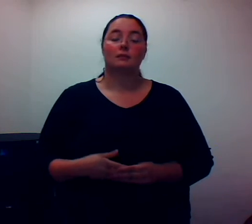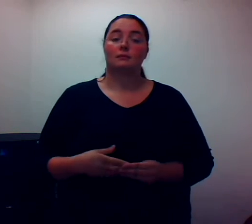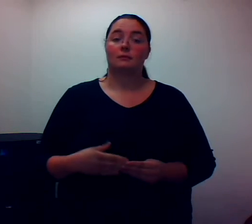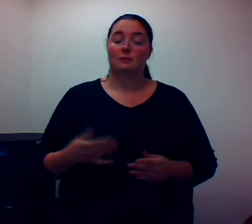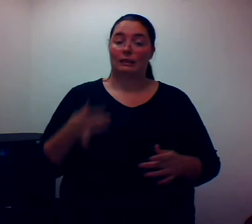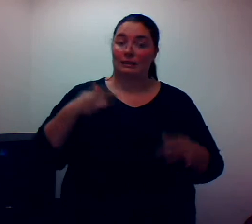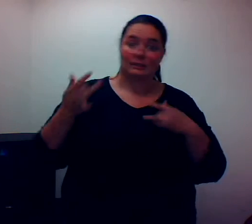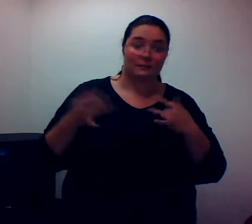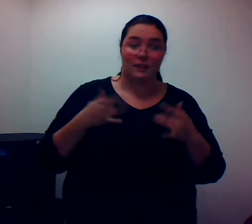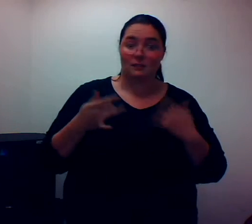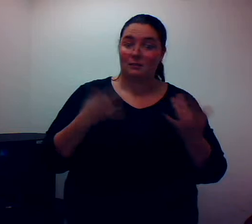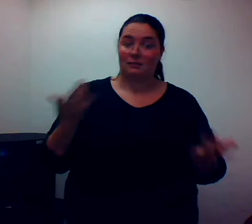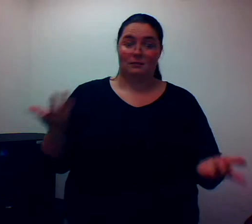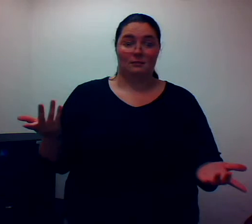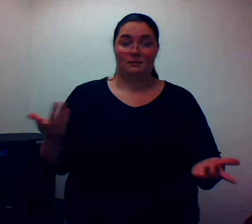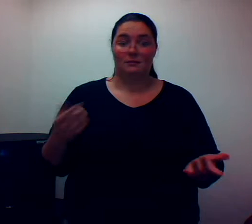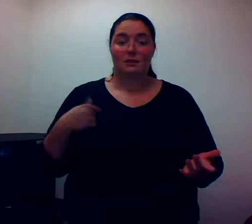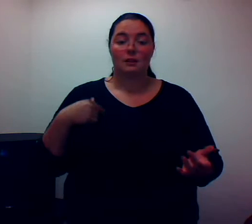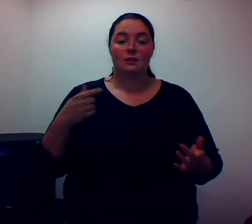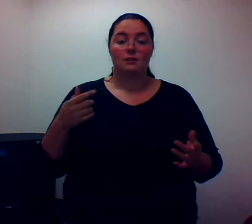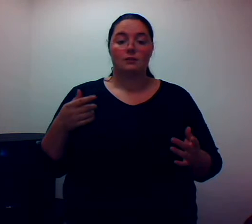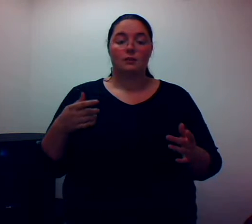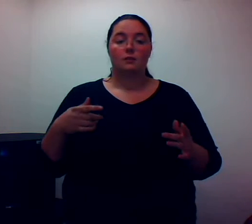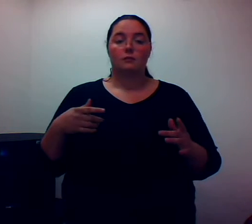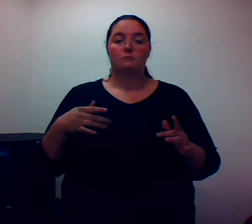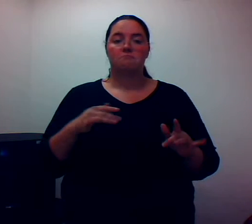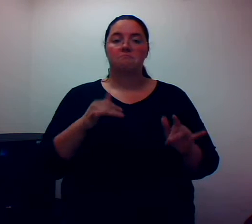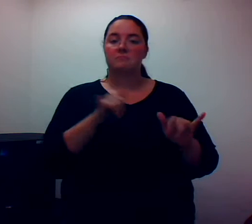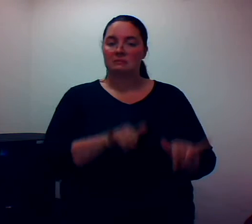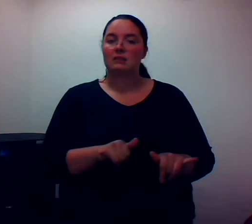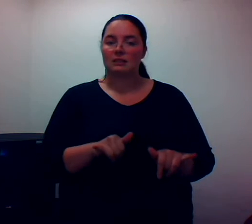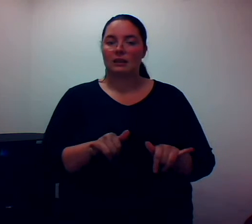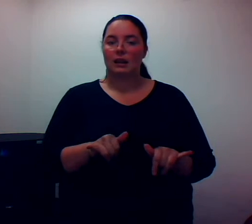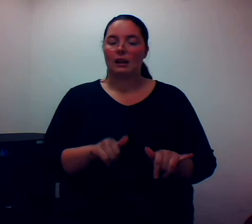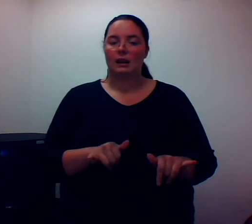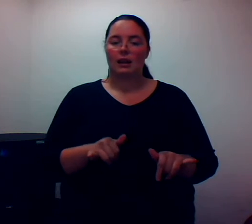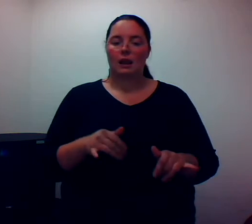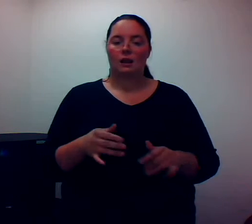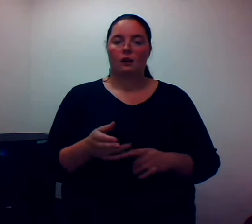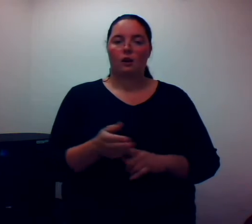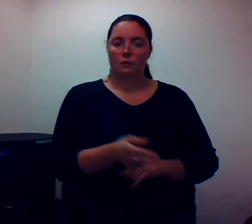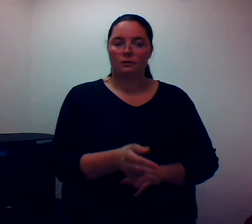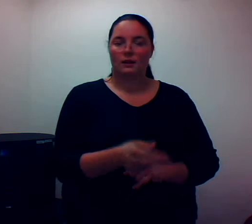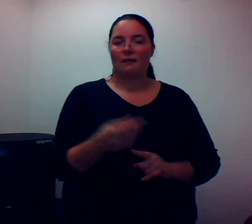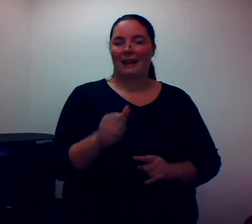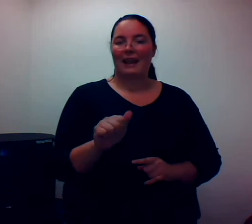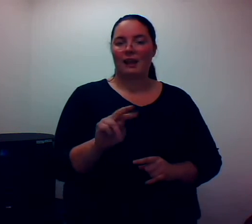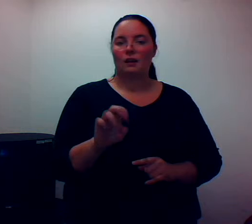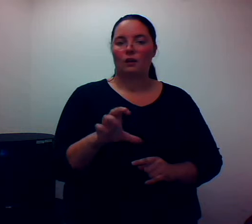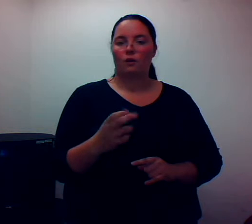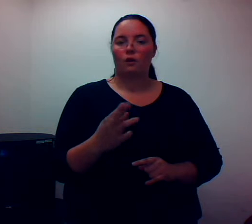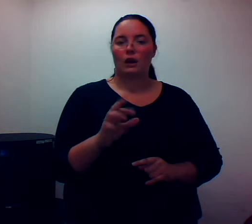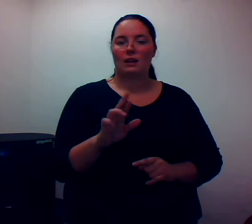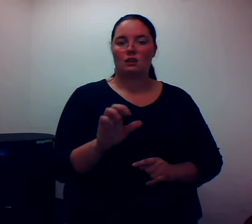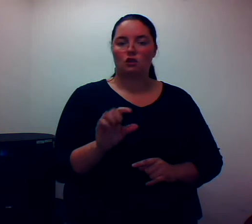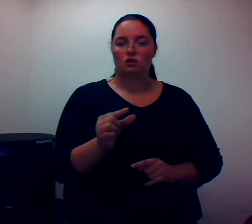we spent the night in an airport in Anchorage, in a hotel in Anchorage that evening. And my husband and I, like I said,